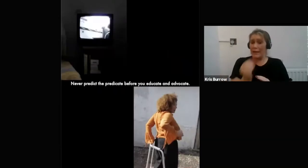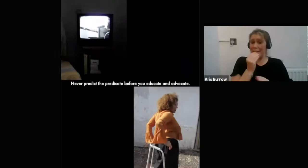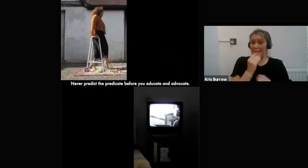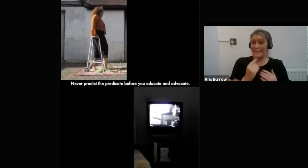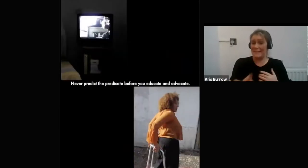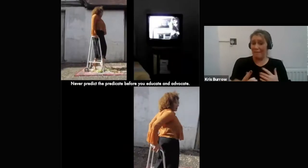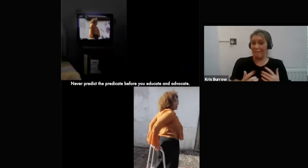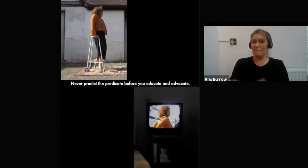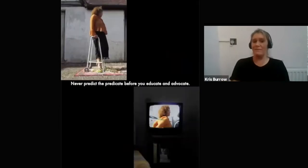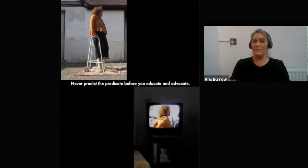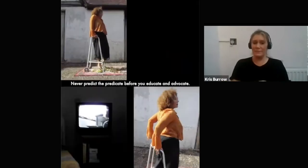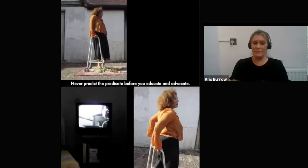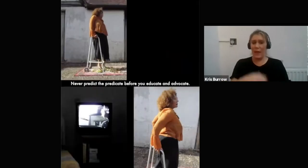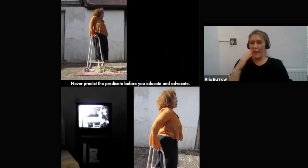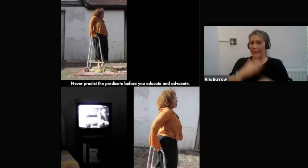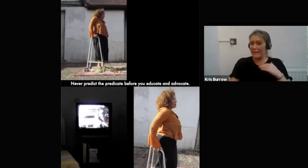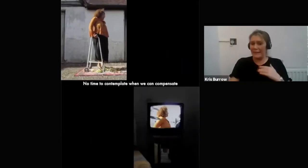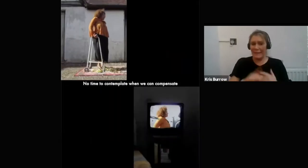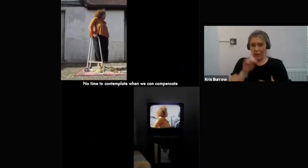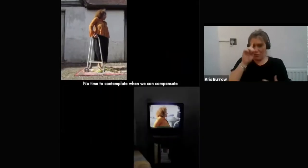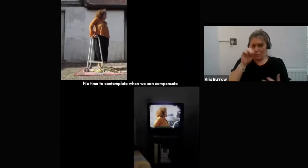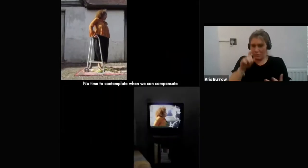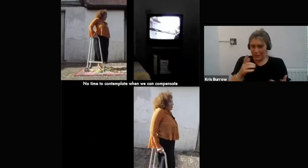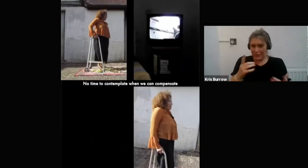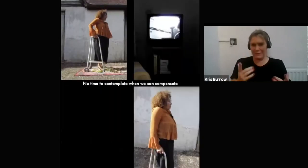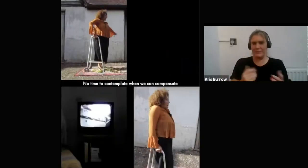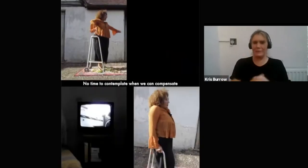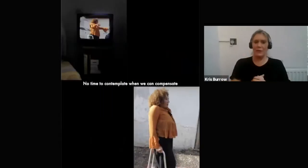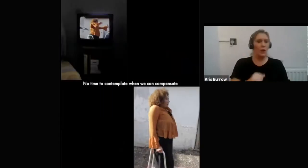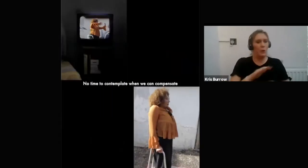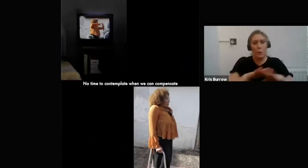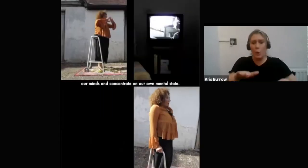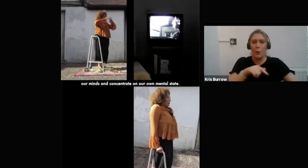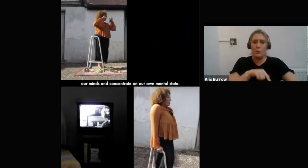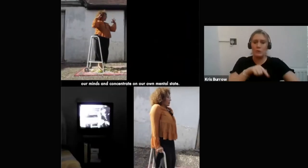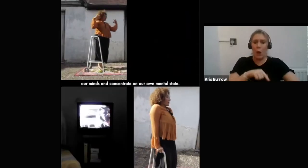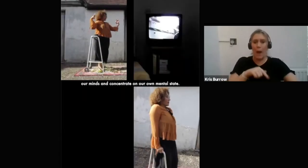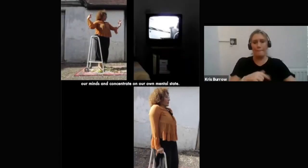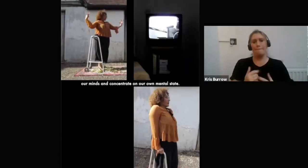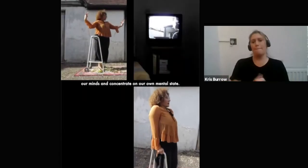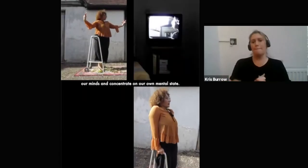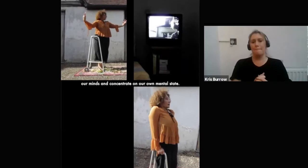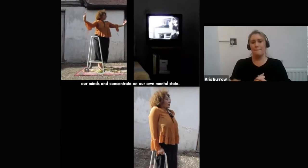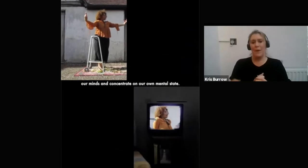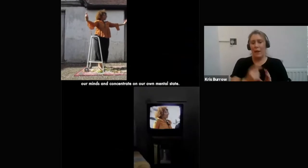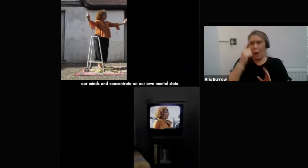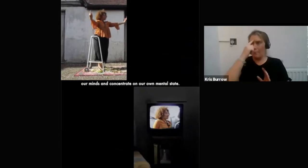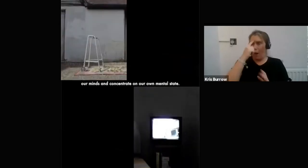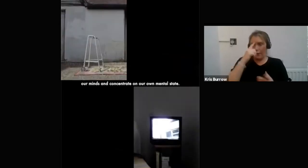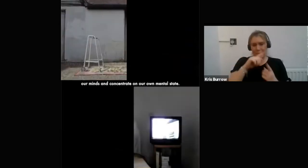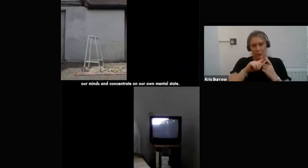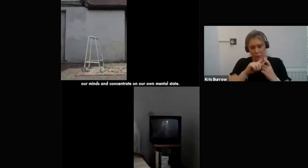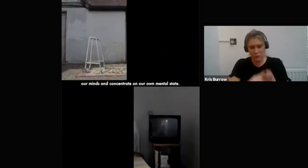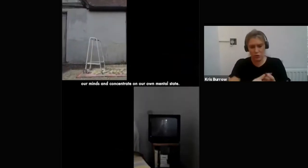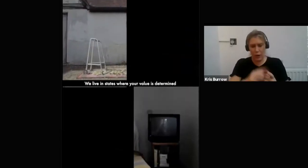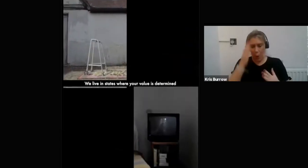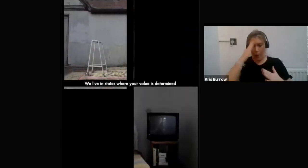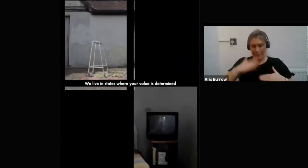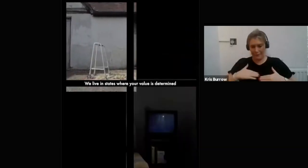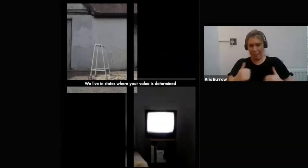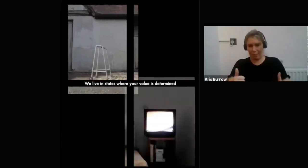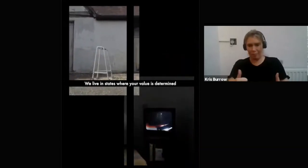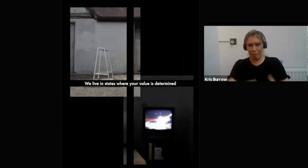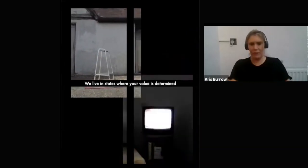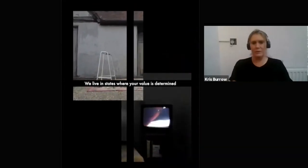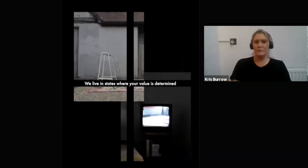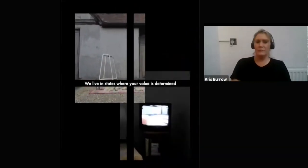predict the predicate before you educate and advocate. No time to contemplate when we can compensate our minds and concentrate on our own mental states. We live in